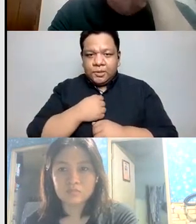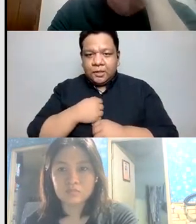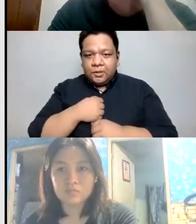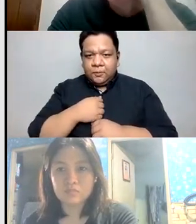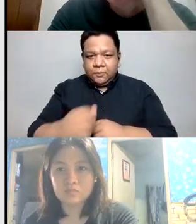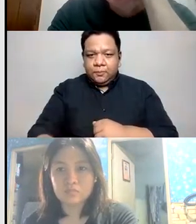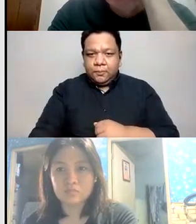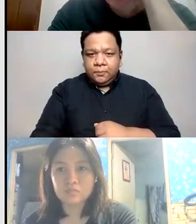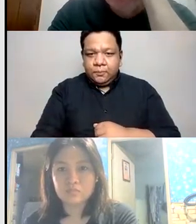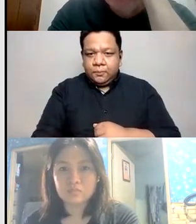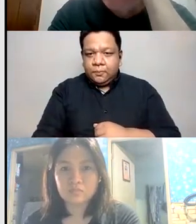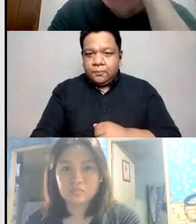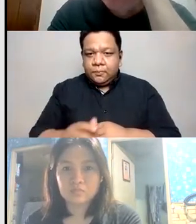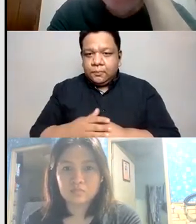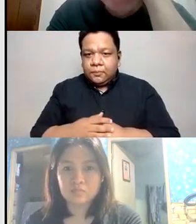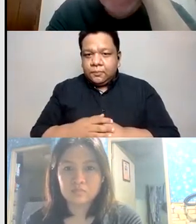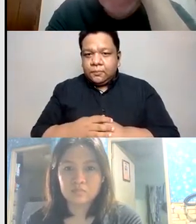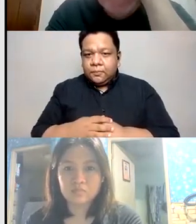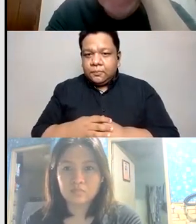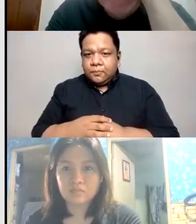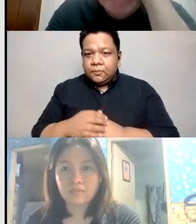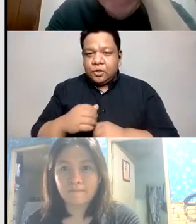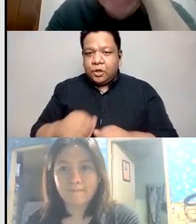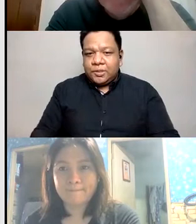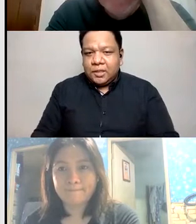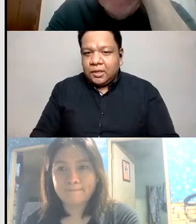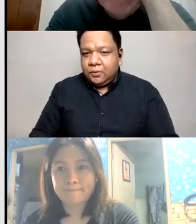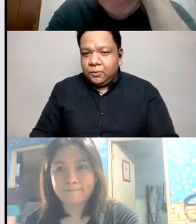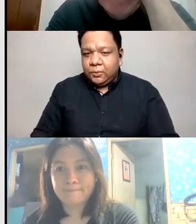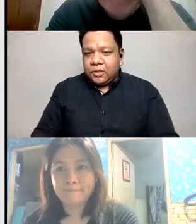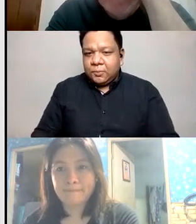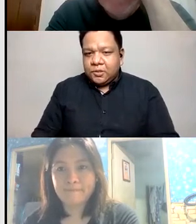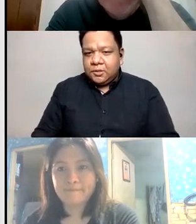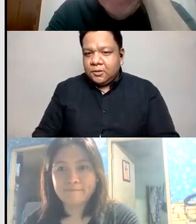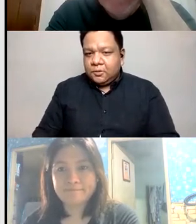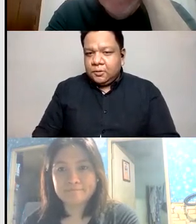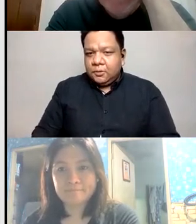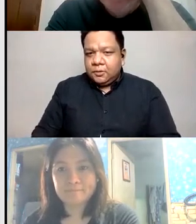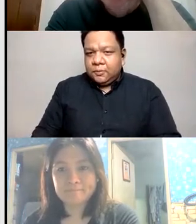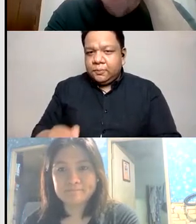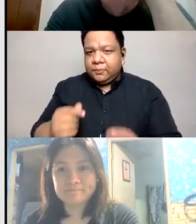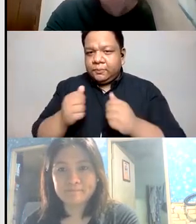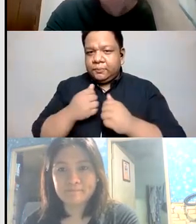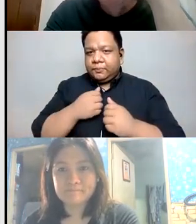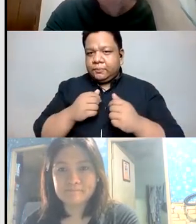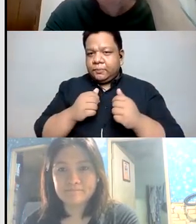Sorry, what's that again? Pardon me? Sorry, what's that again? What expressions?